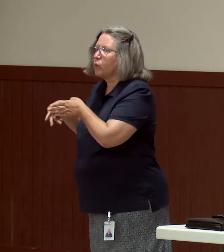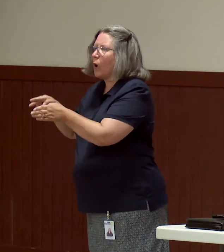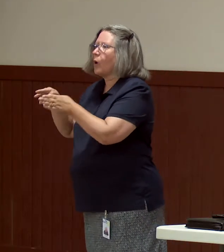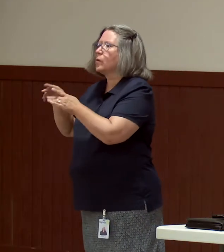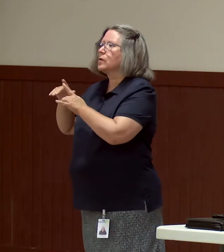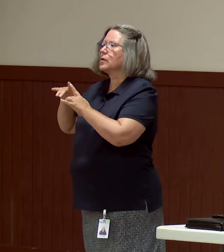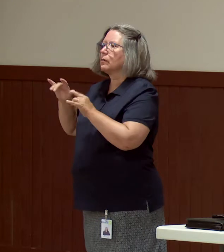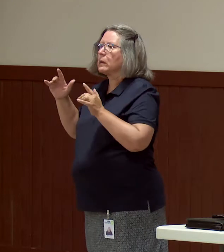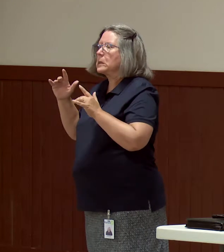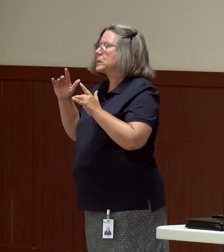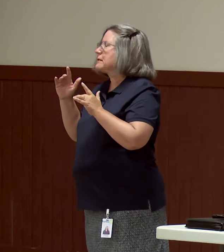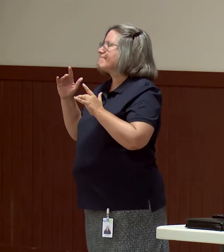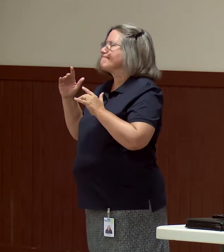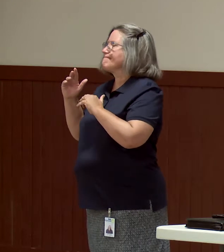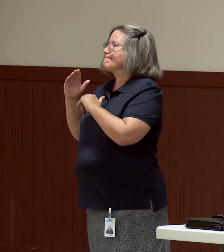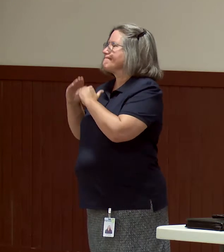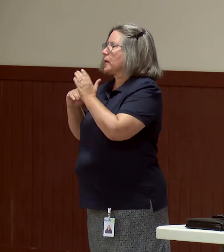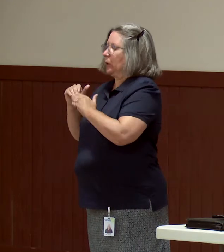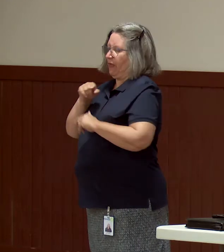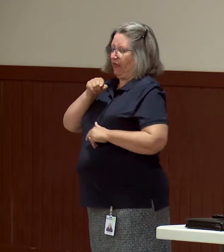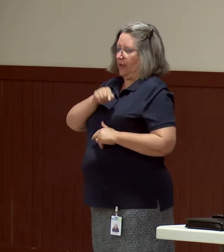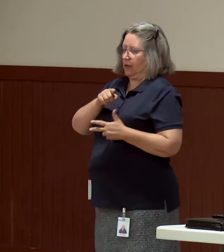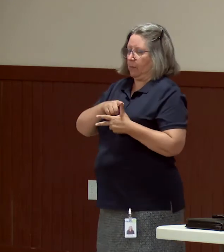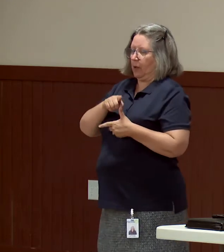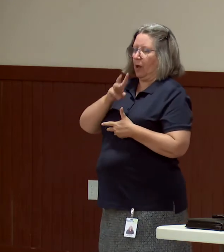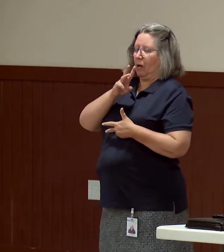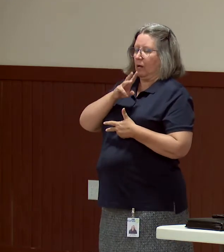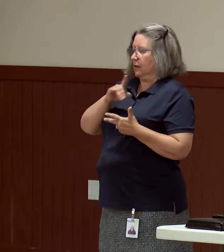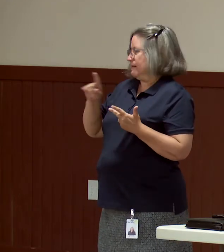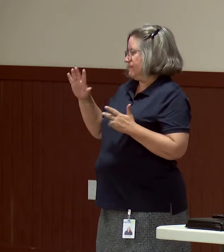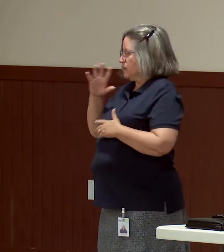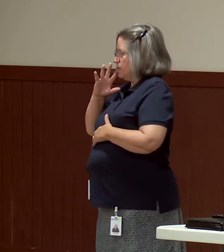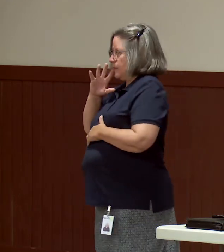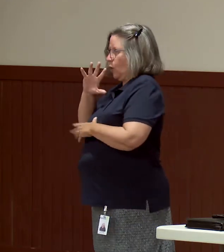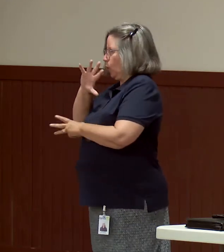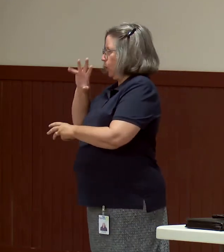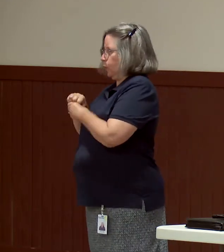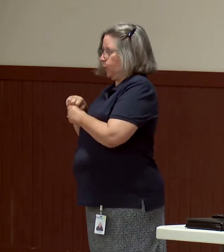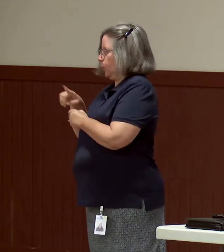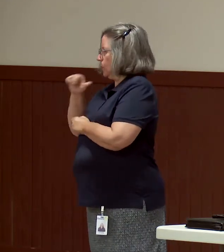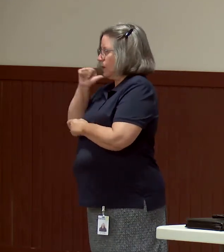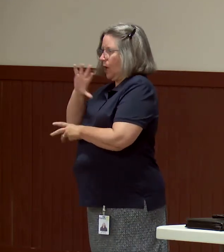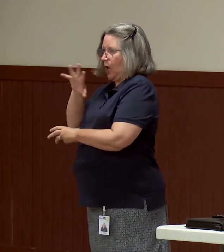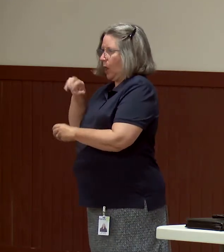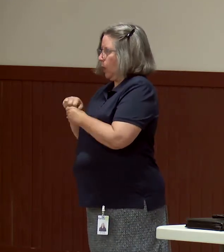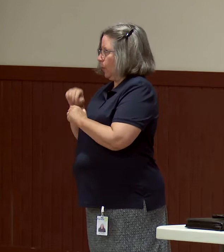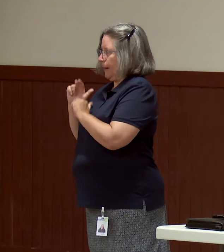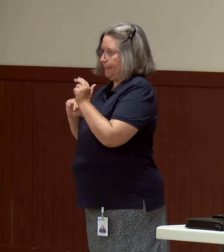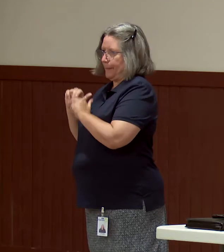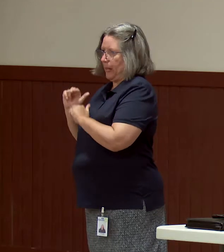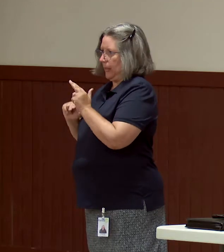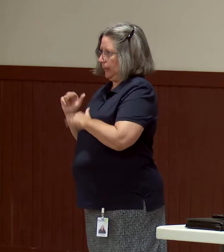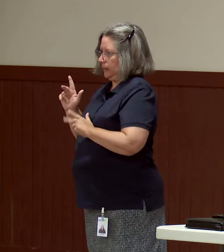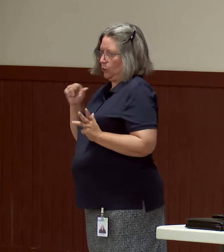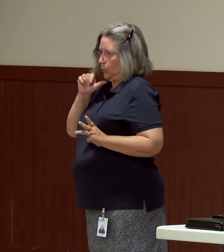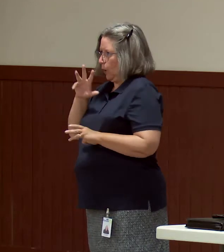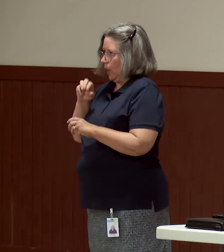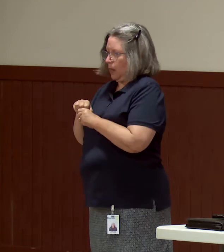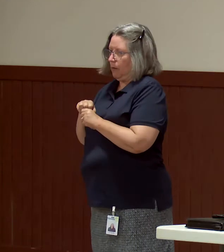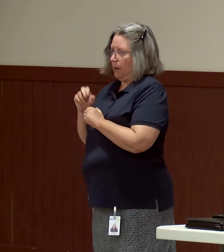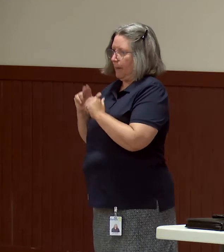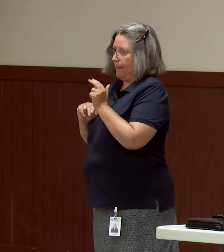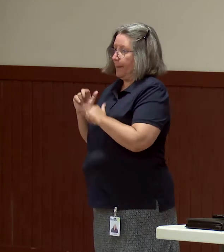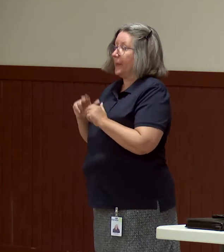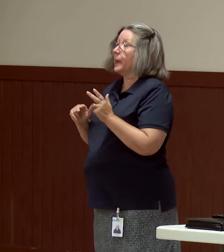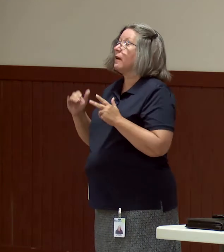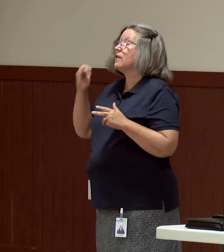and resilient infrastructure. So again, buildings don't qualify under this category, but if we're